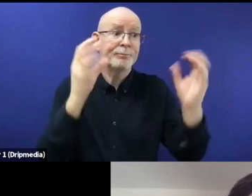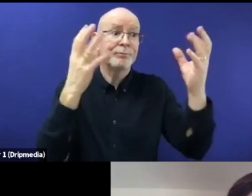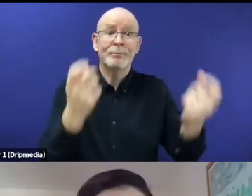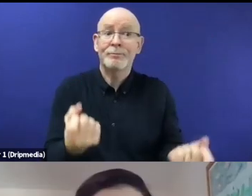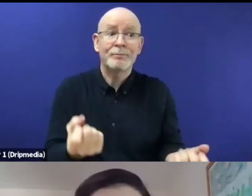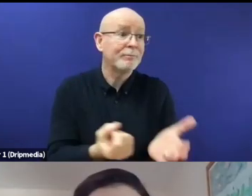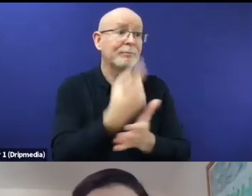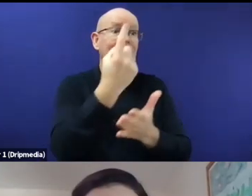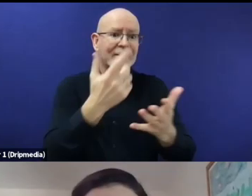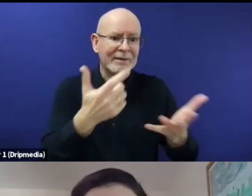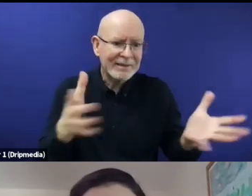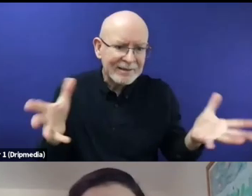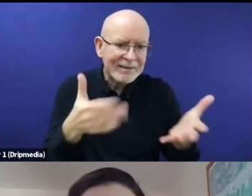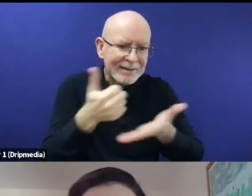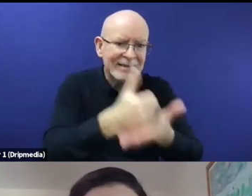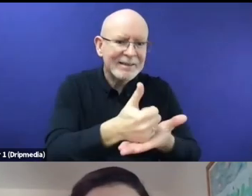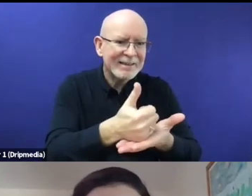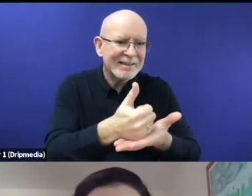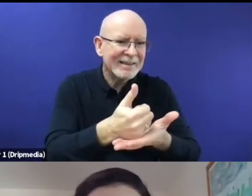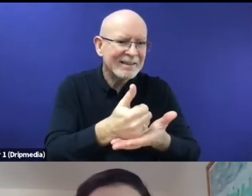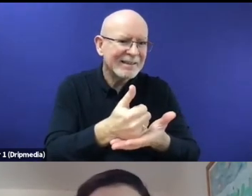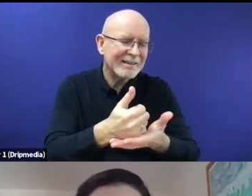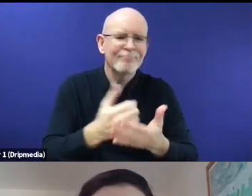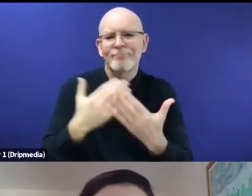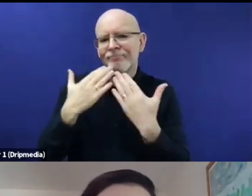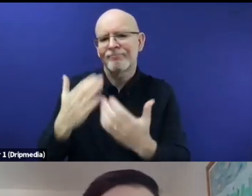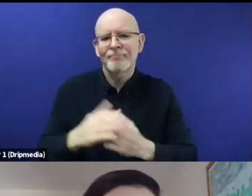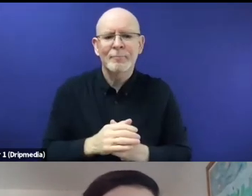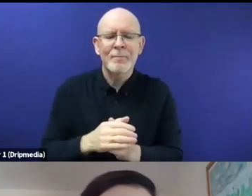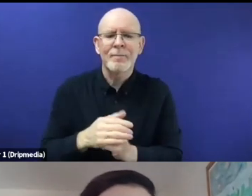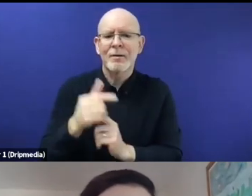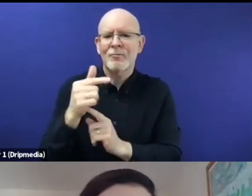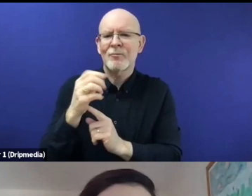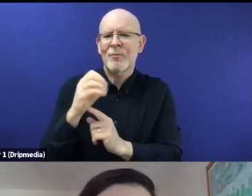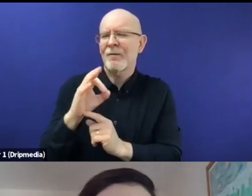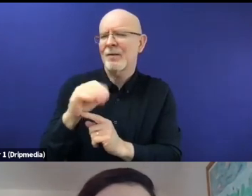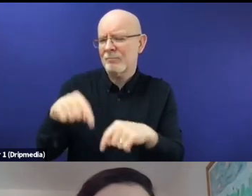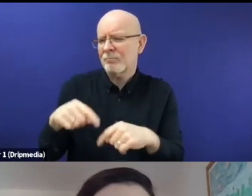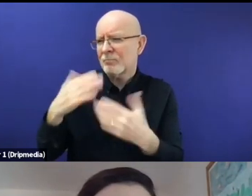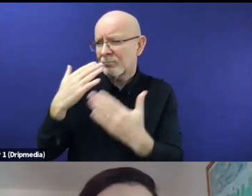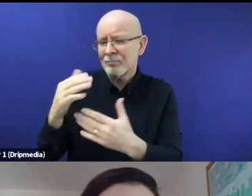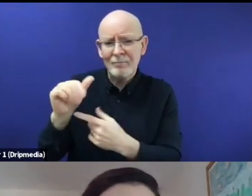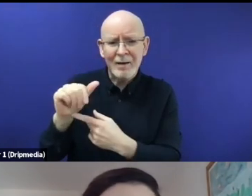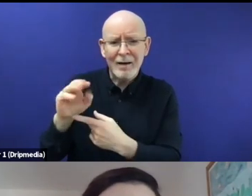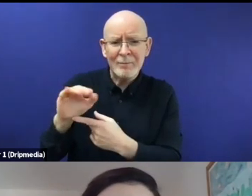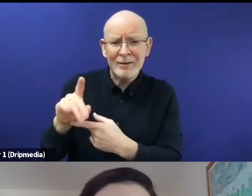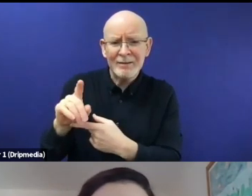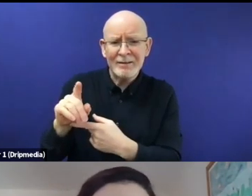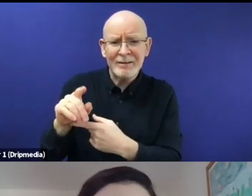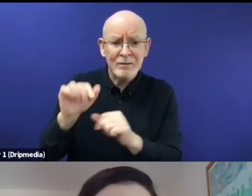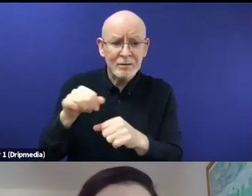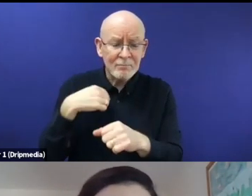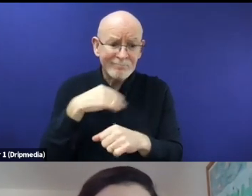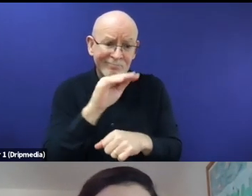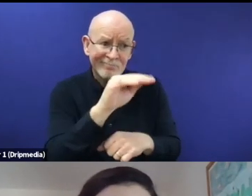nature of conflict has changed over the past 70 years, but how has protection in practice, as